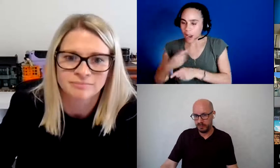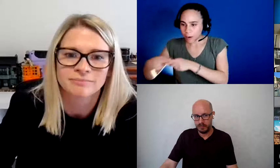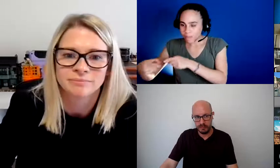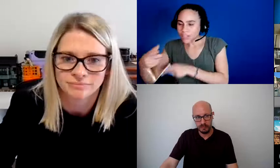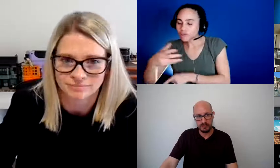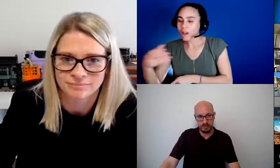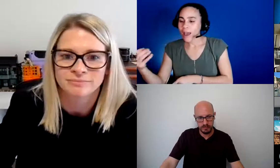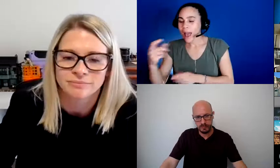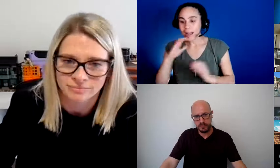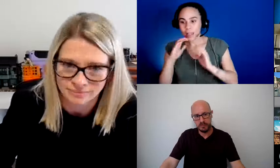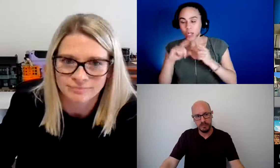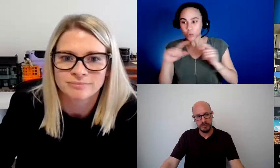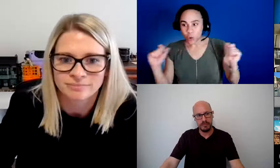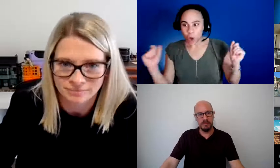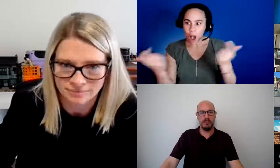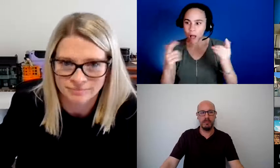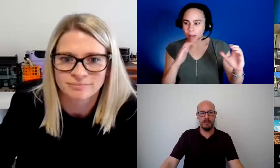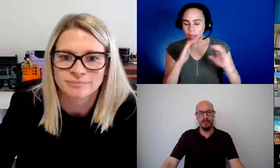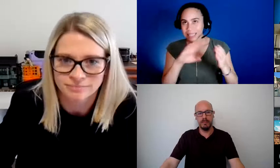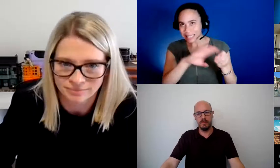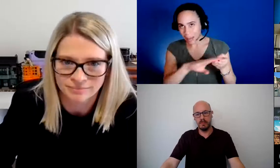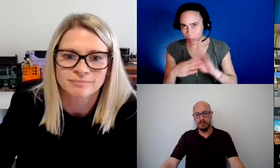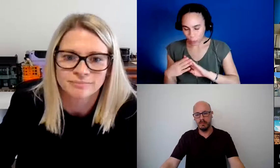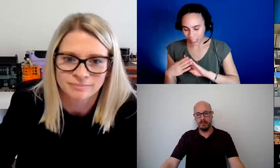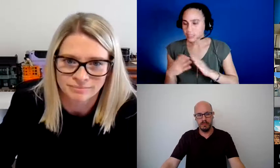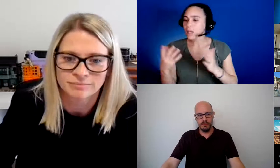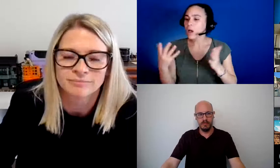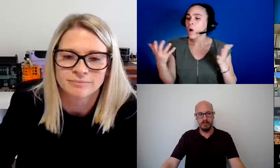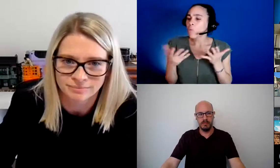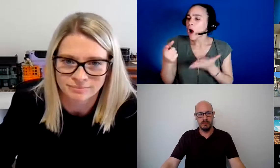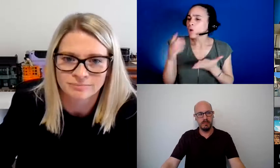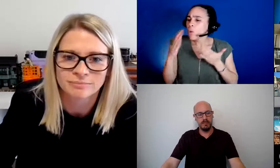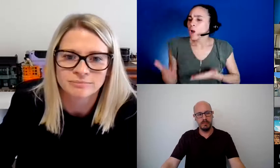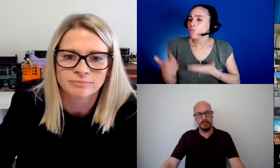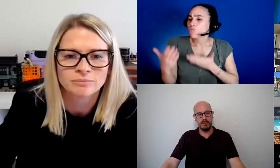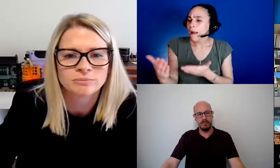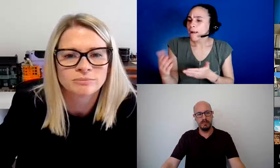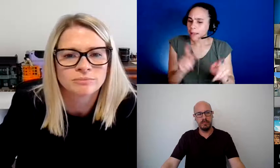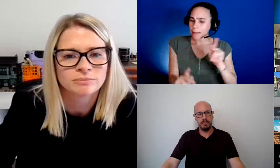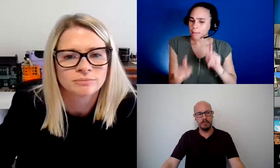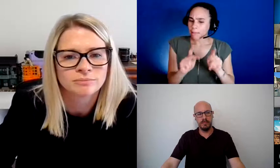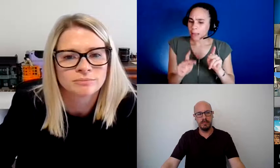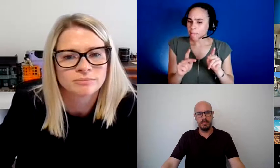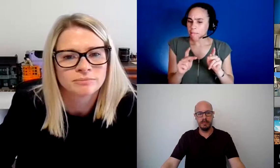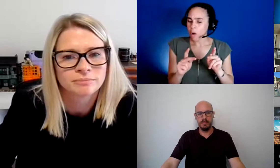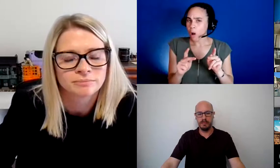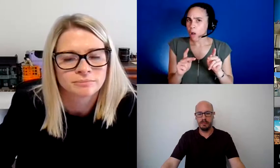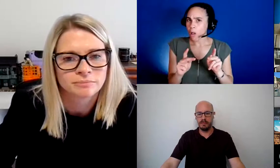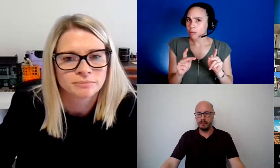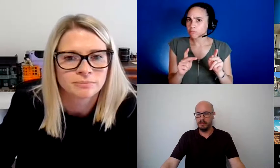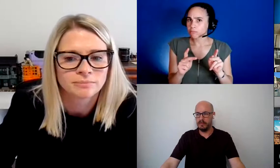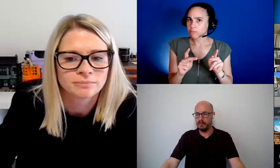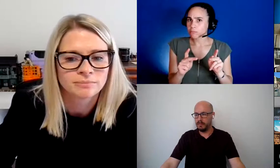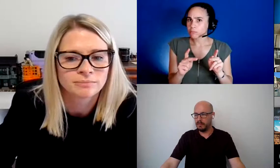communities. What would you recommend people do, whether it's at Blue or just in